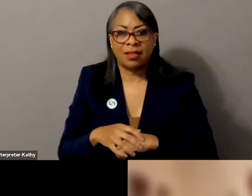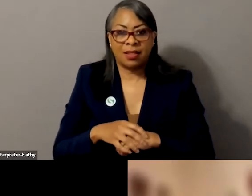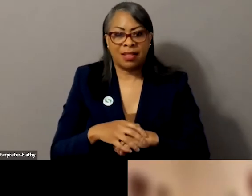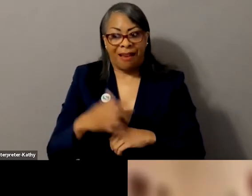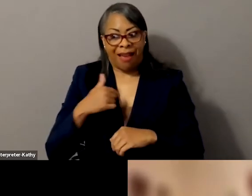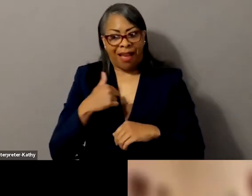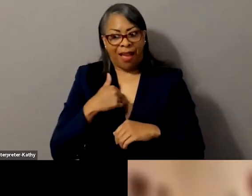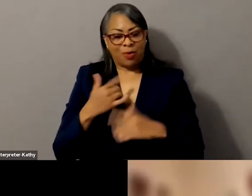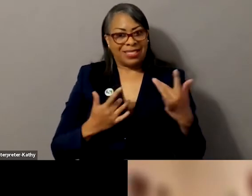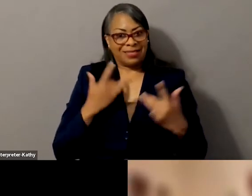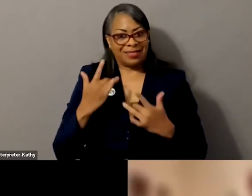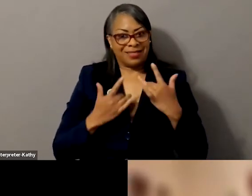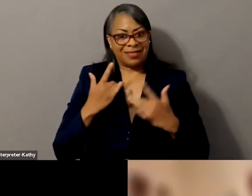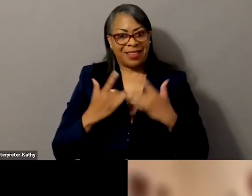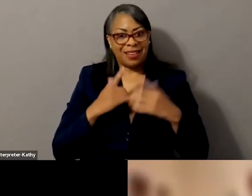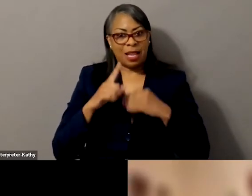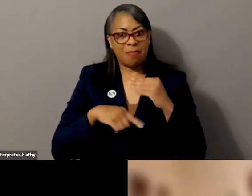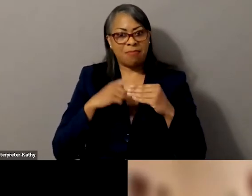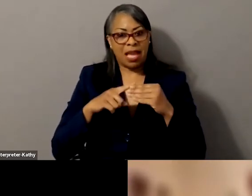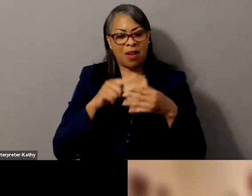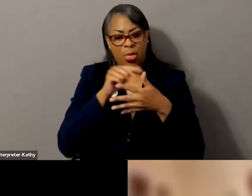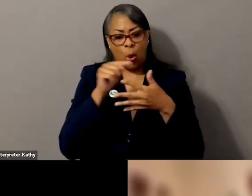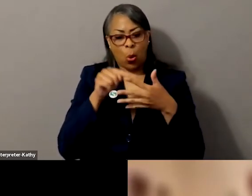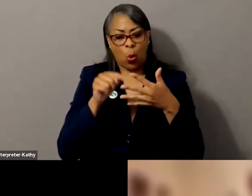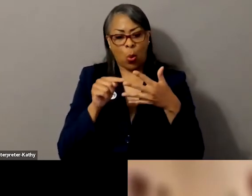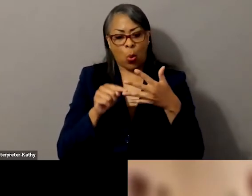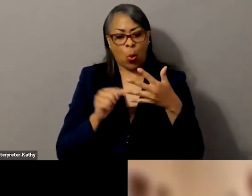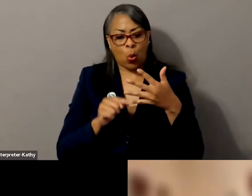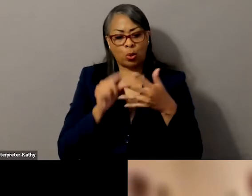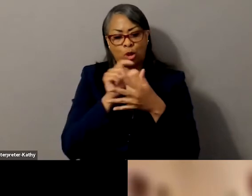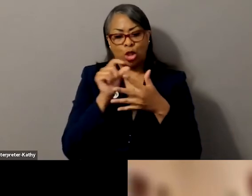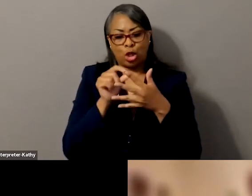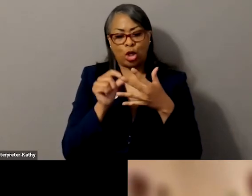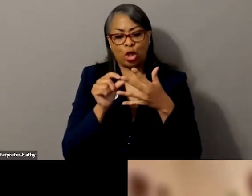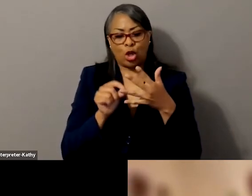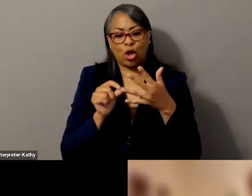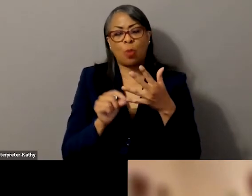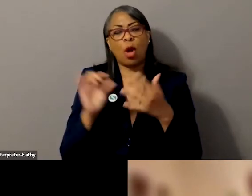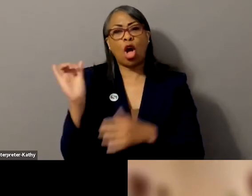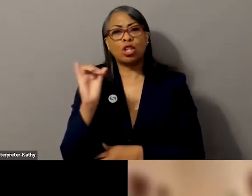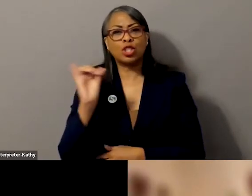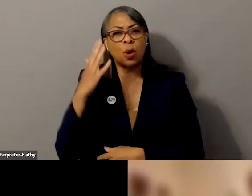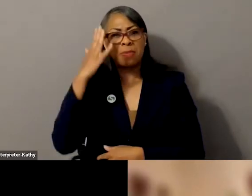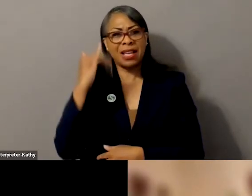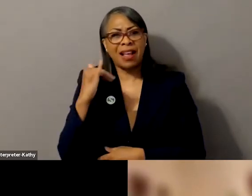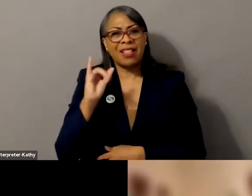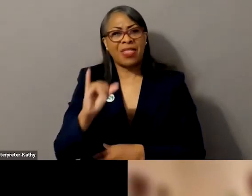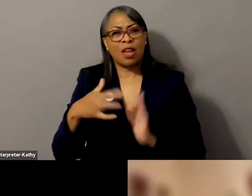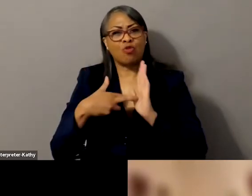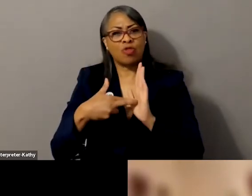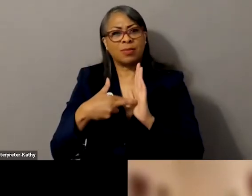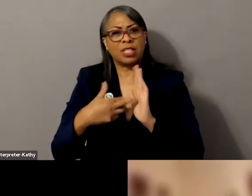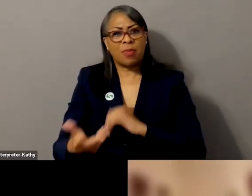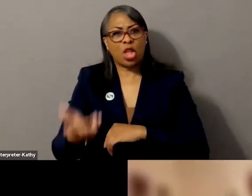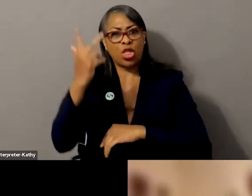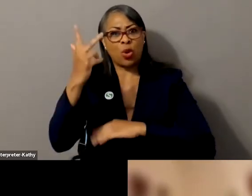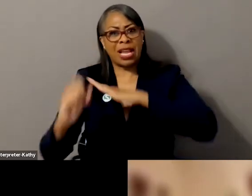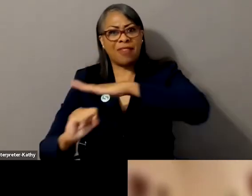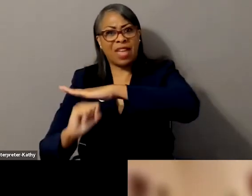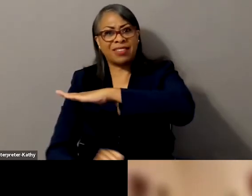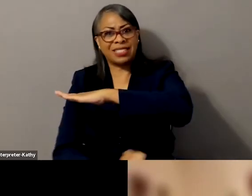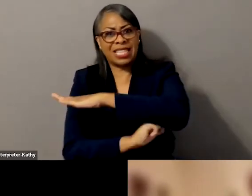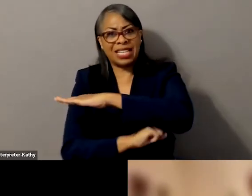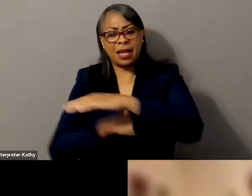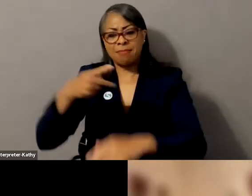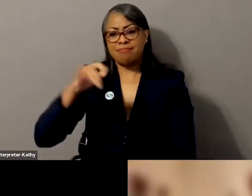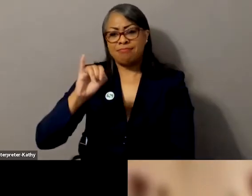enthusiastic about these terms also because they represent the 3 pillars that I had envisioned